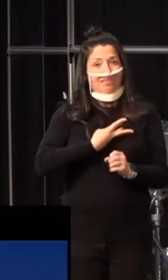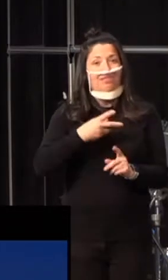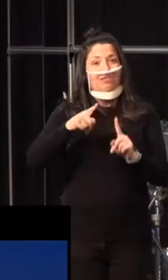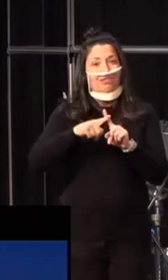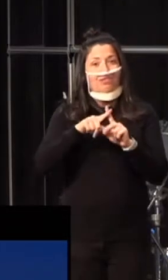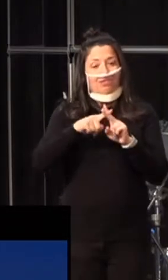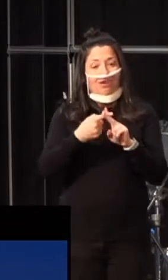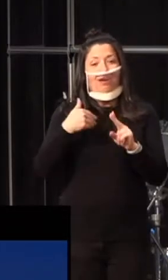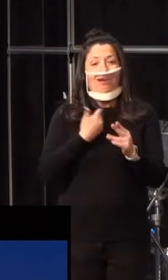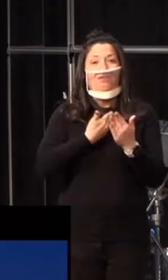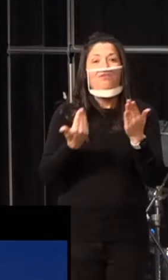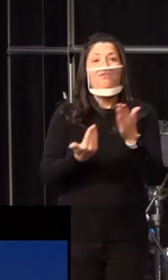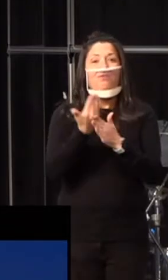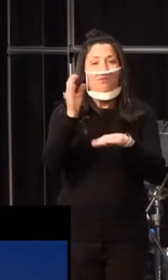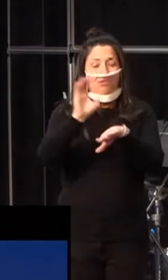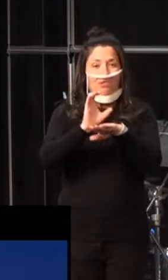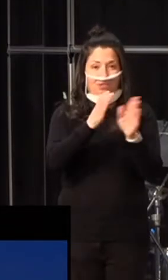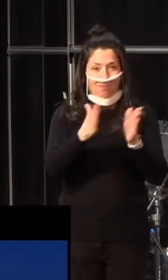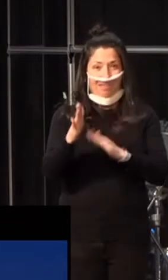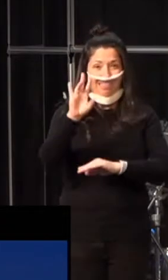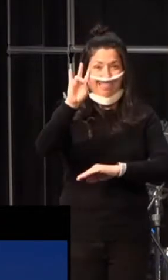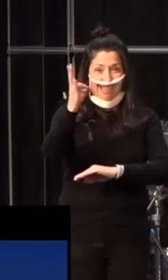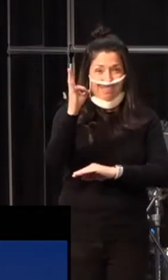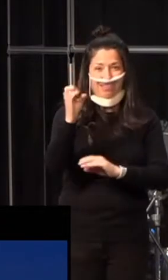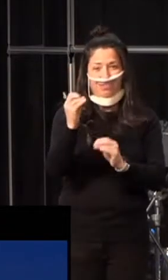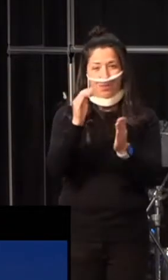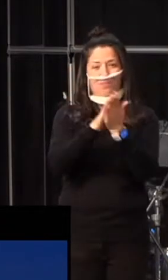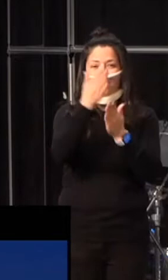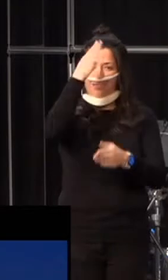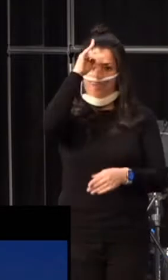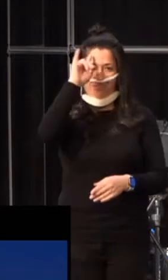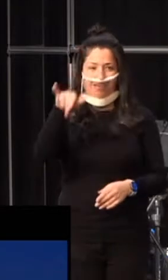plant in the Athens area, which is amazing. So praise God for that.